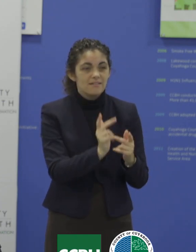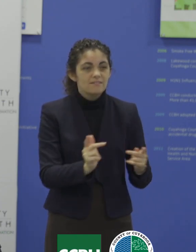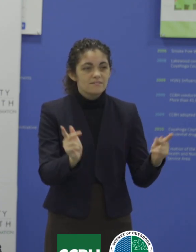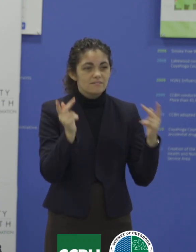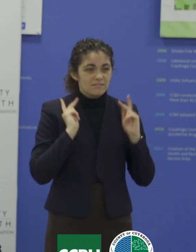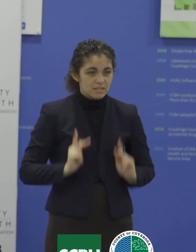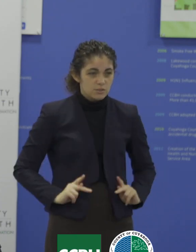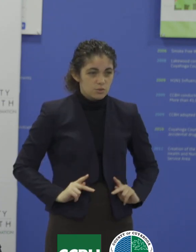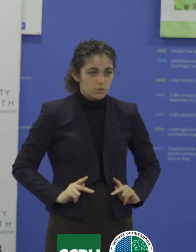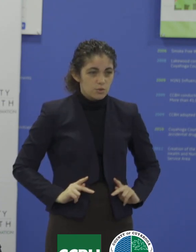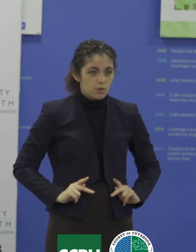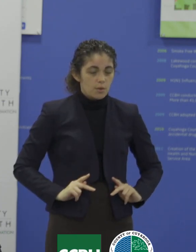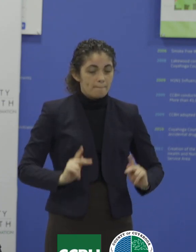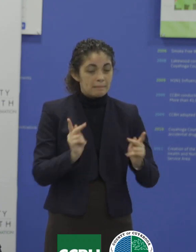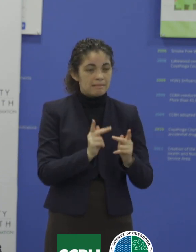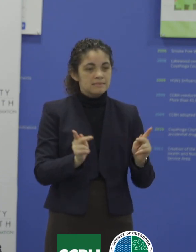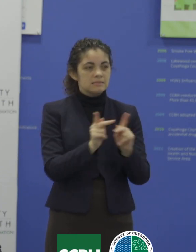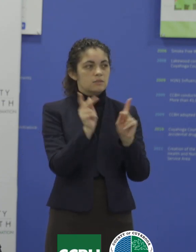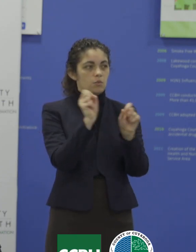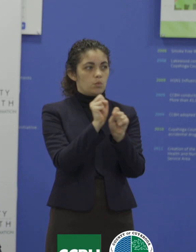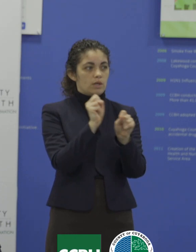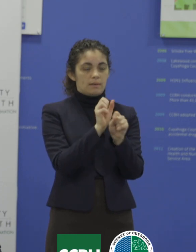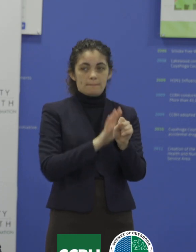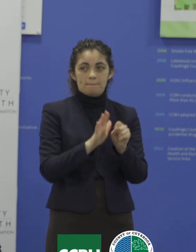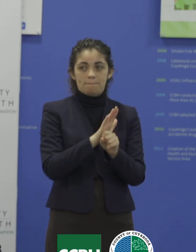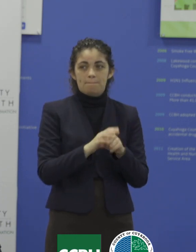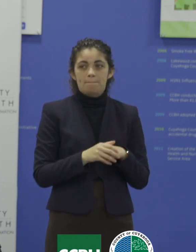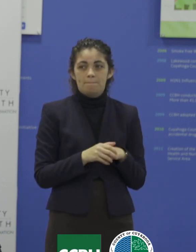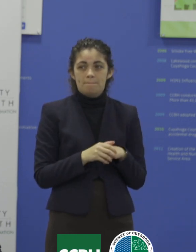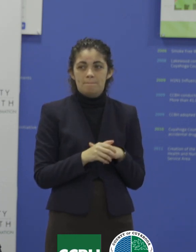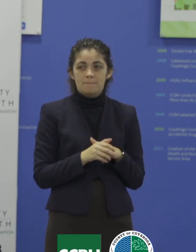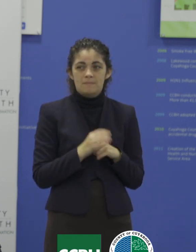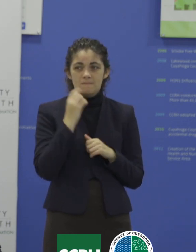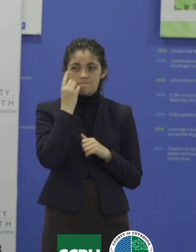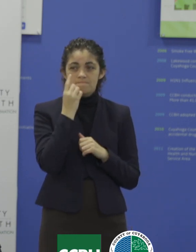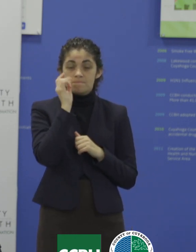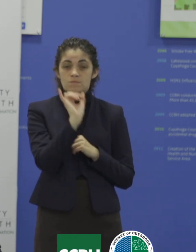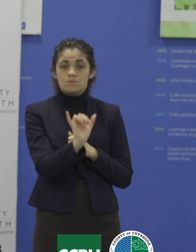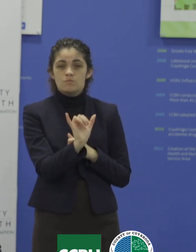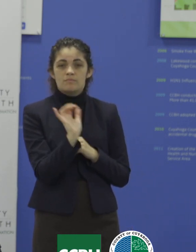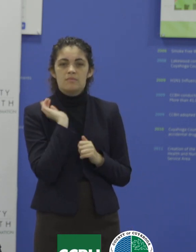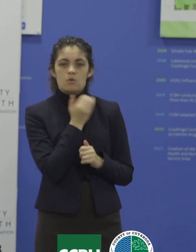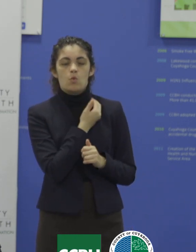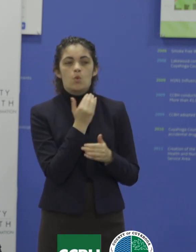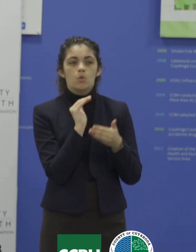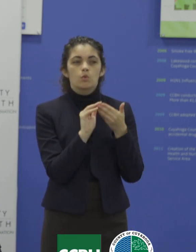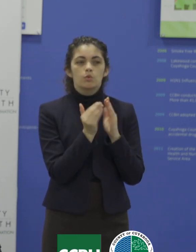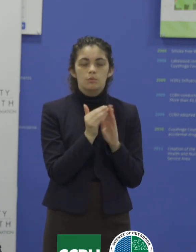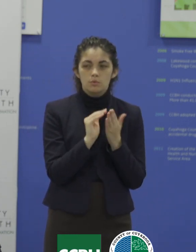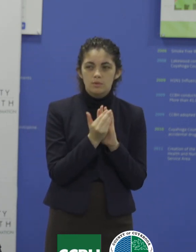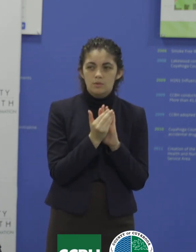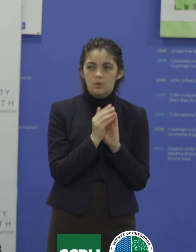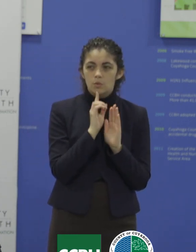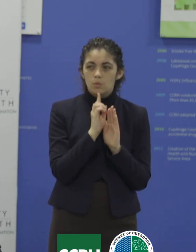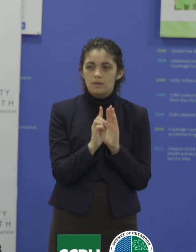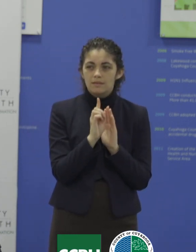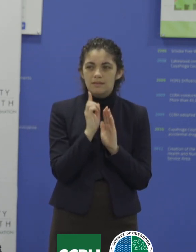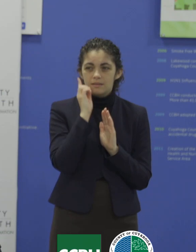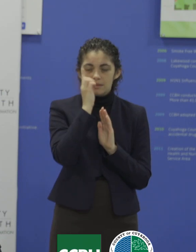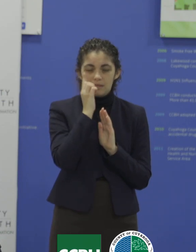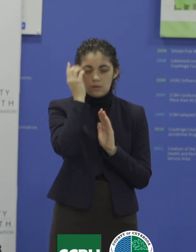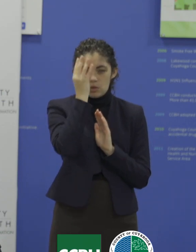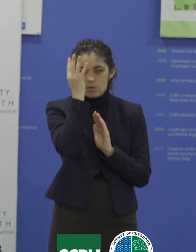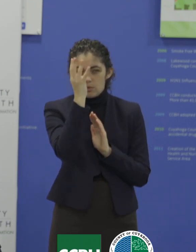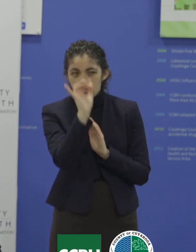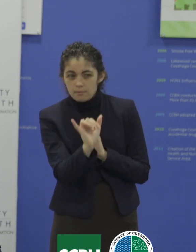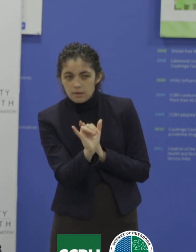spaces and the workforce. So I think that when you think about that in our community, it's really important to think through all of